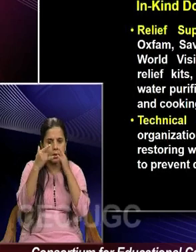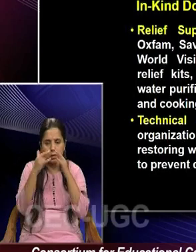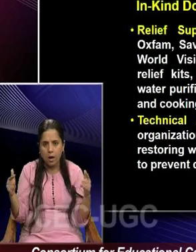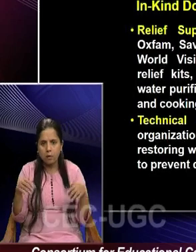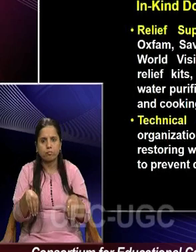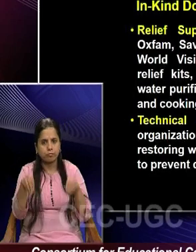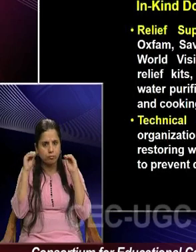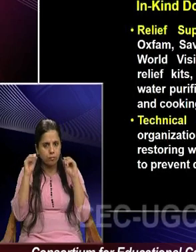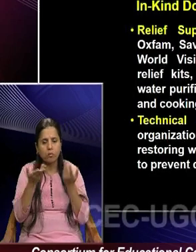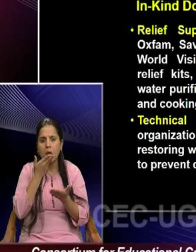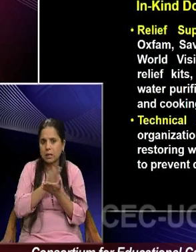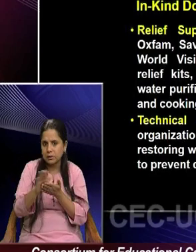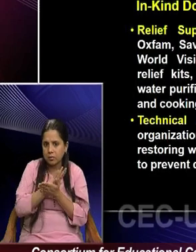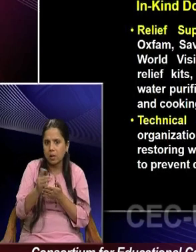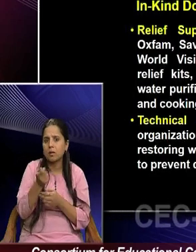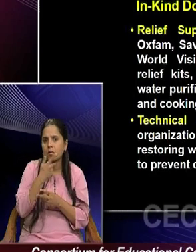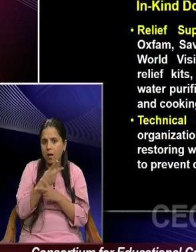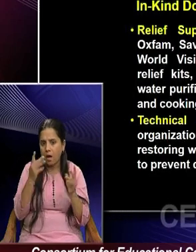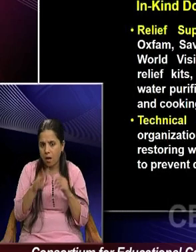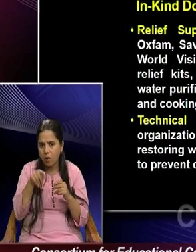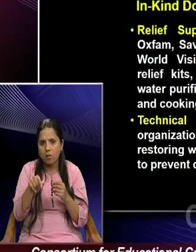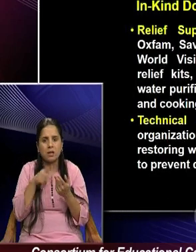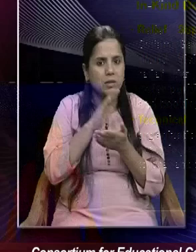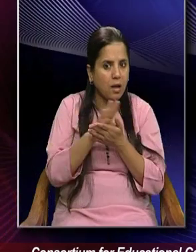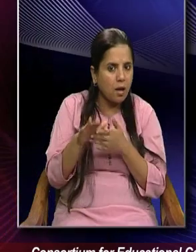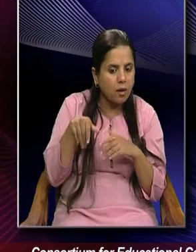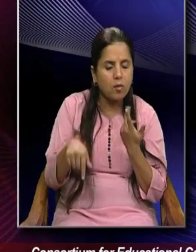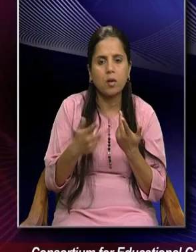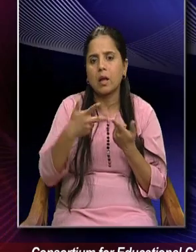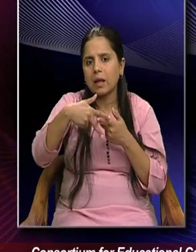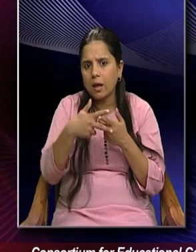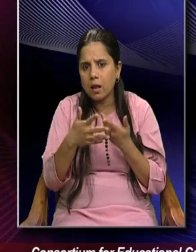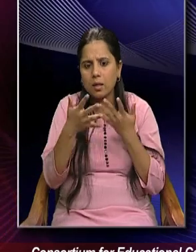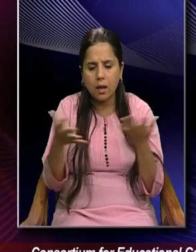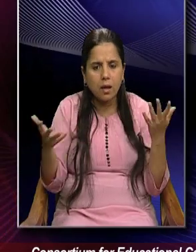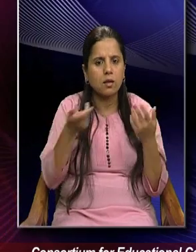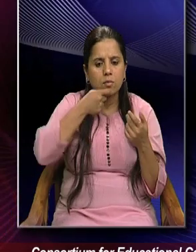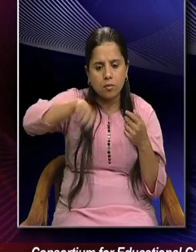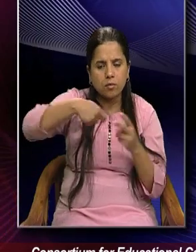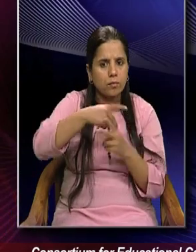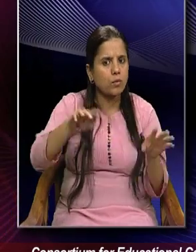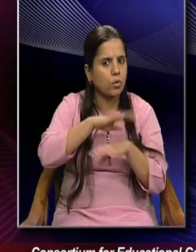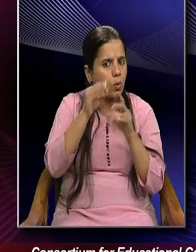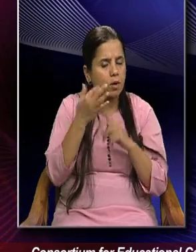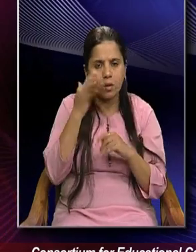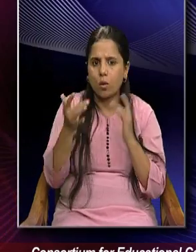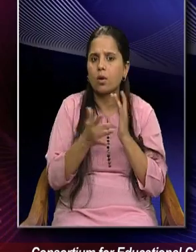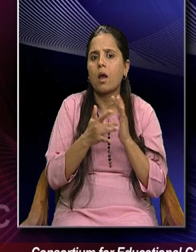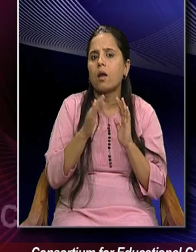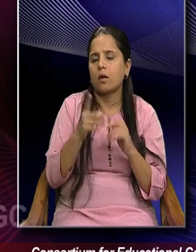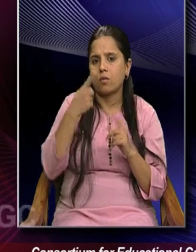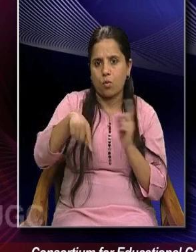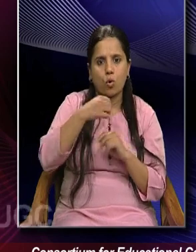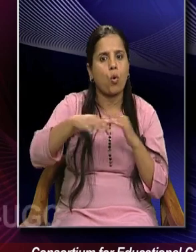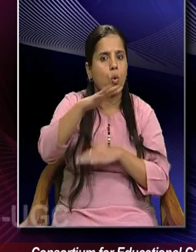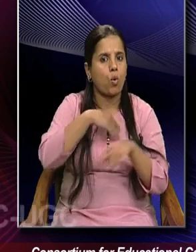blanket, water purification tablet, hygiene kits, and cooking utensils. And technical assistance is also important. Experts from